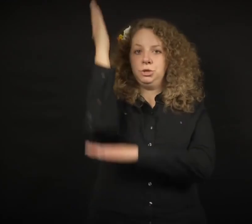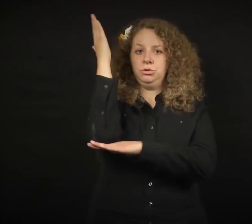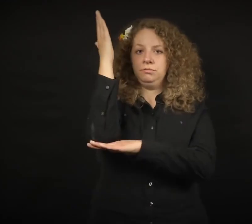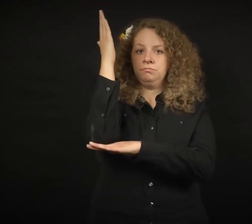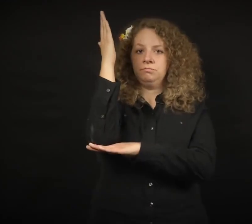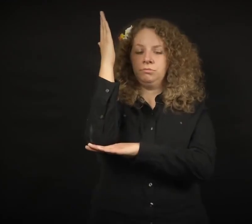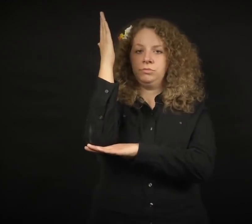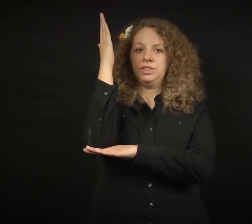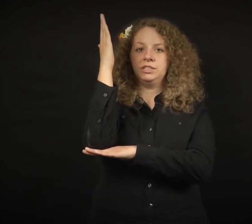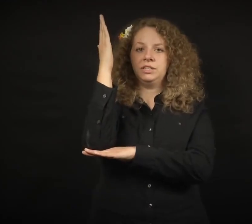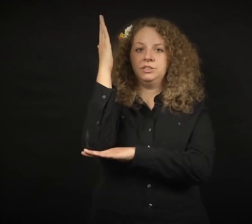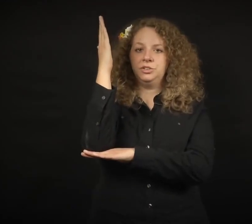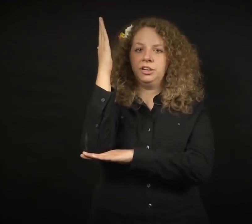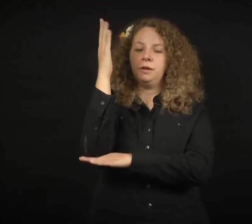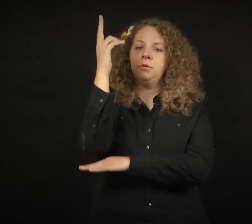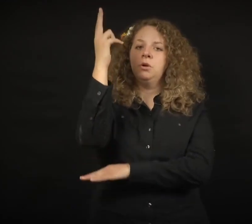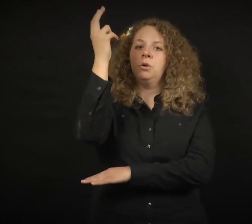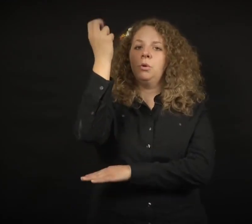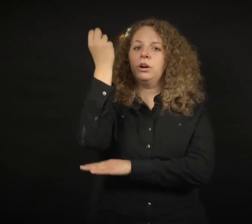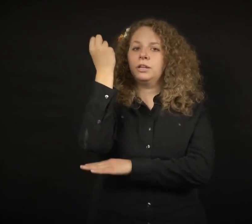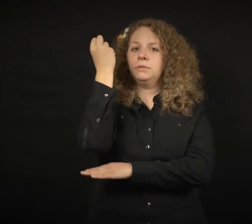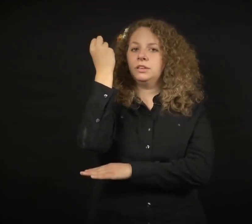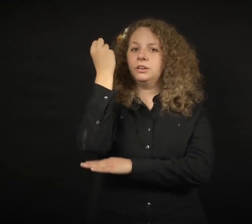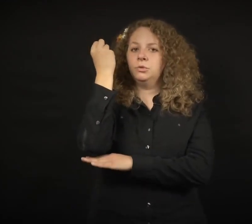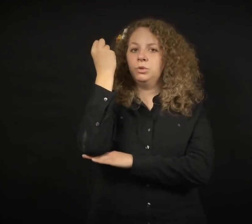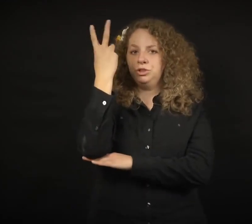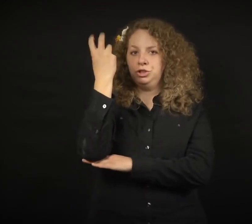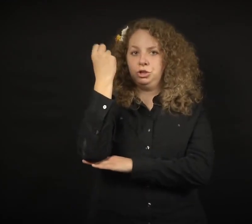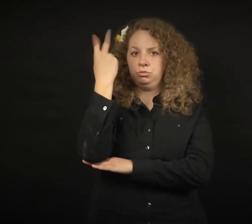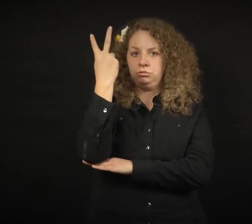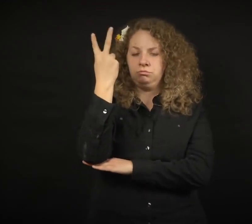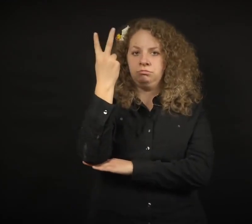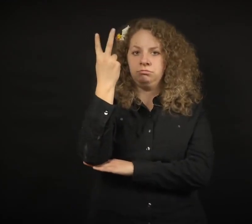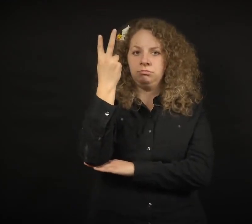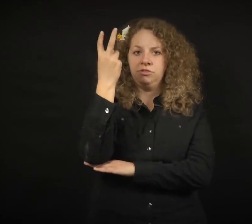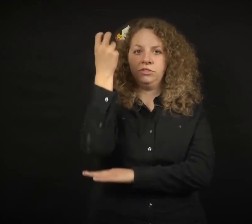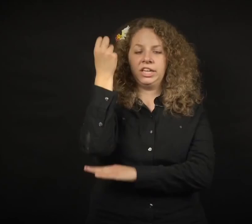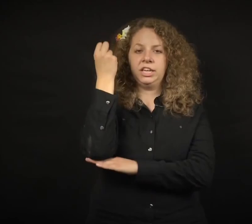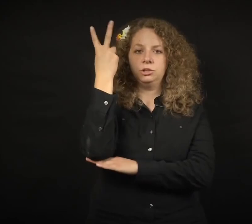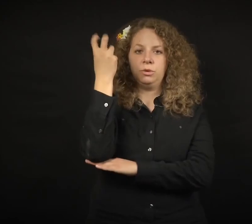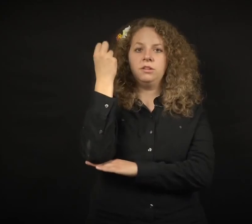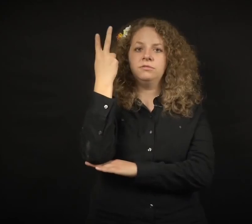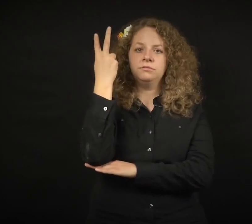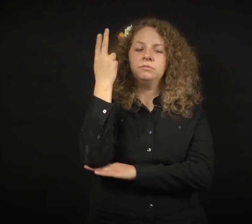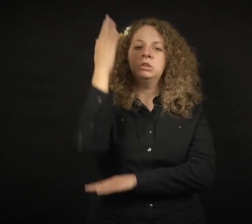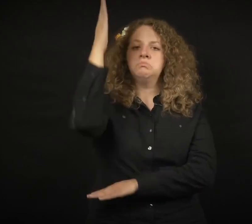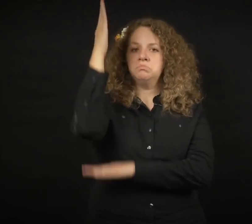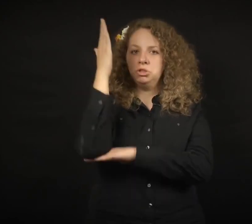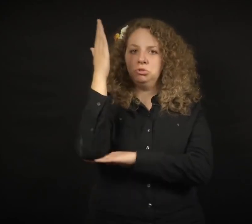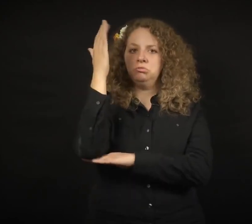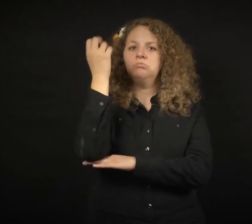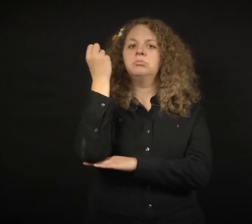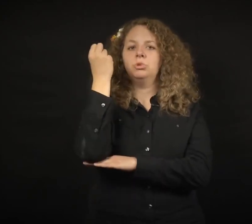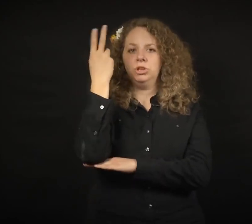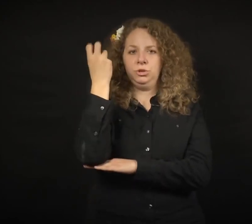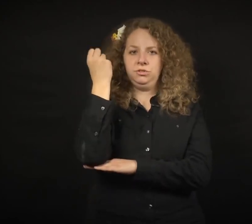Noon, when the sun is straight up, or it can be done with noon, flicking a 12. Noon or noon.